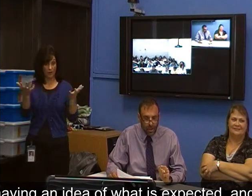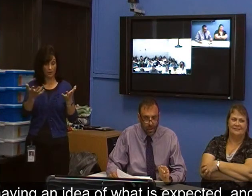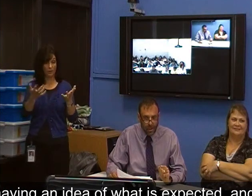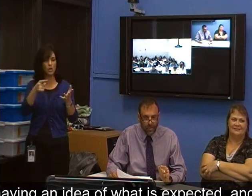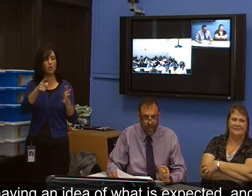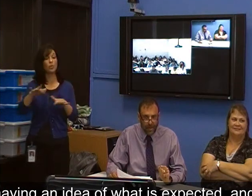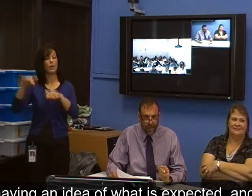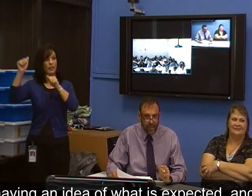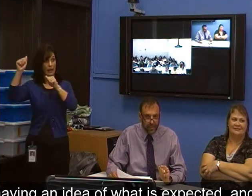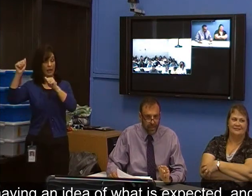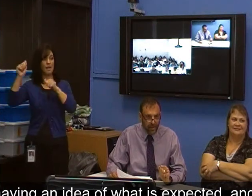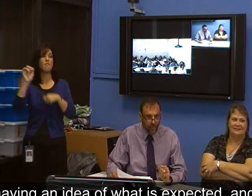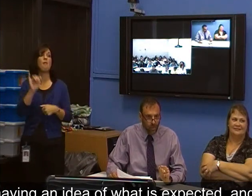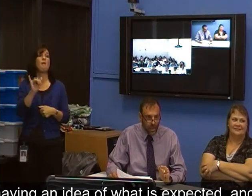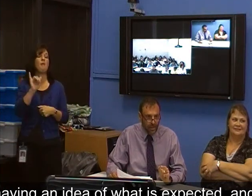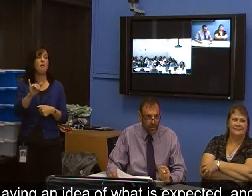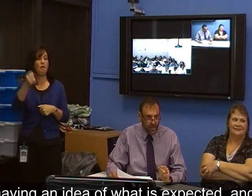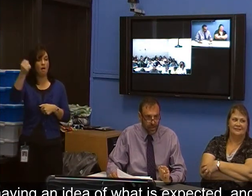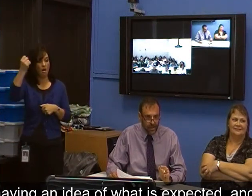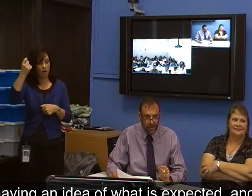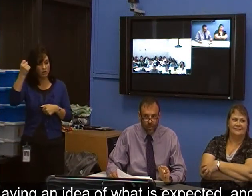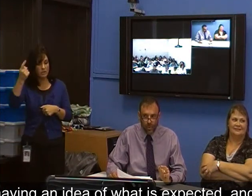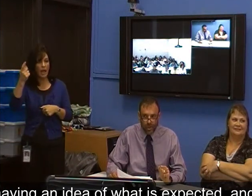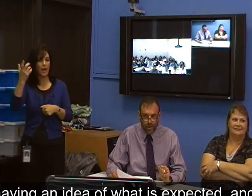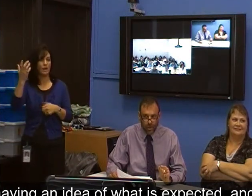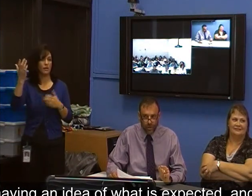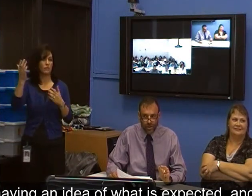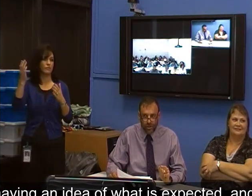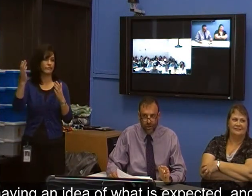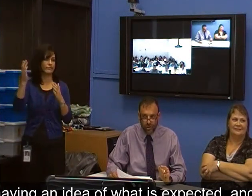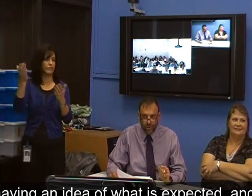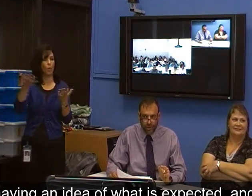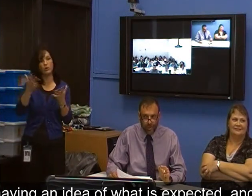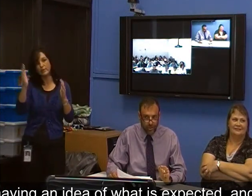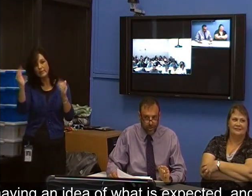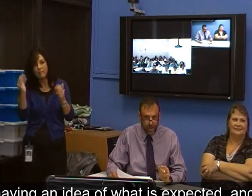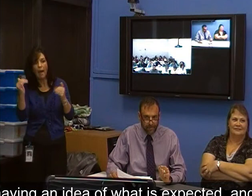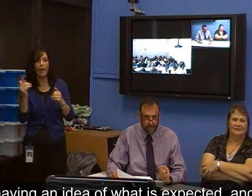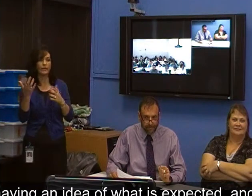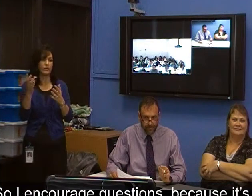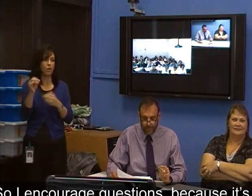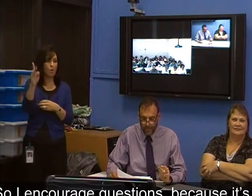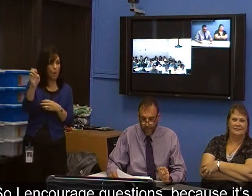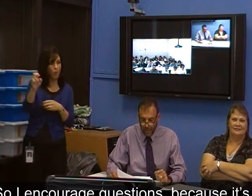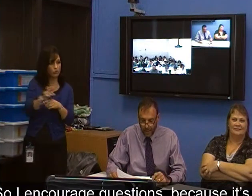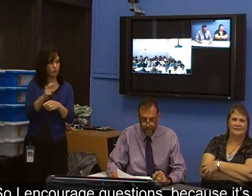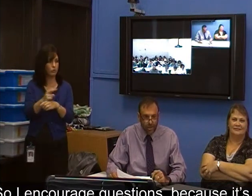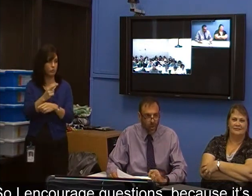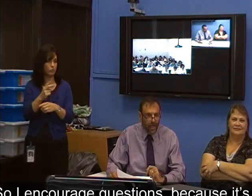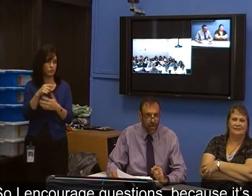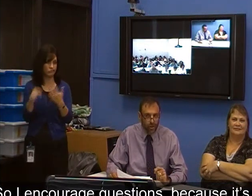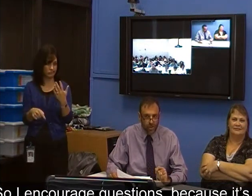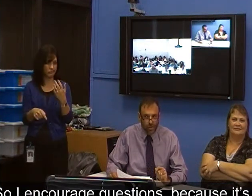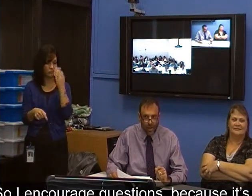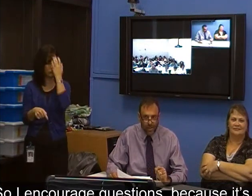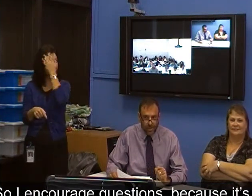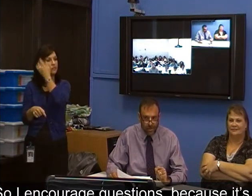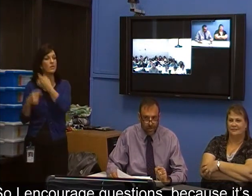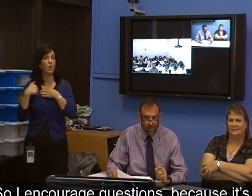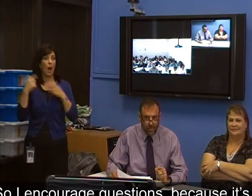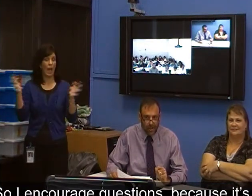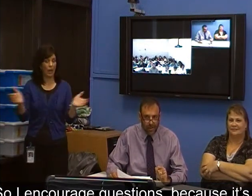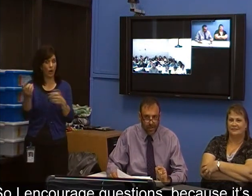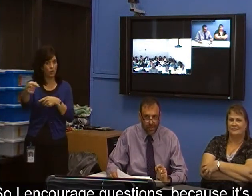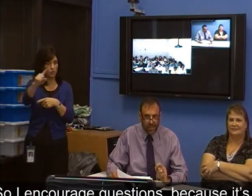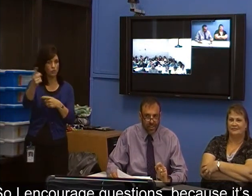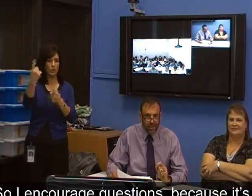here having an idea of what is expected and what codes you should be using. So I encourage